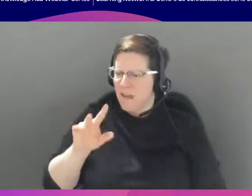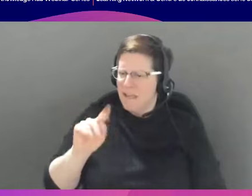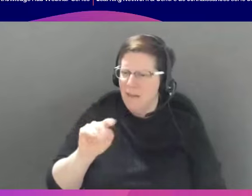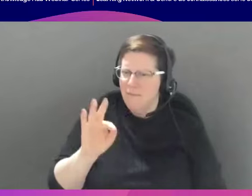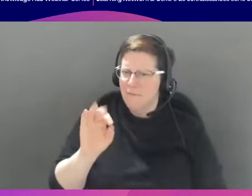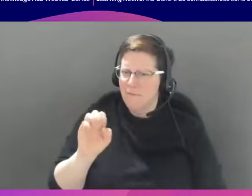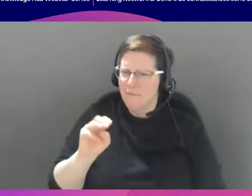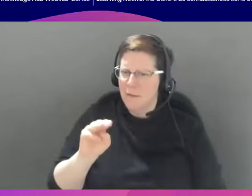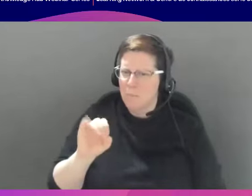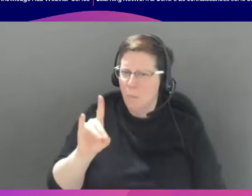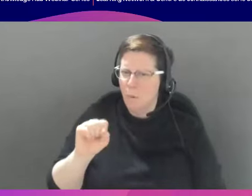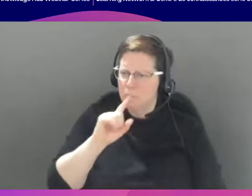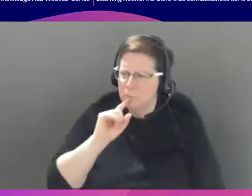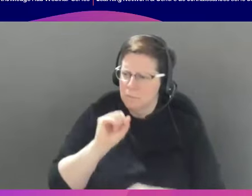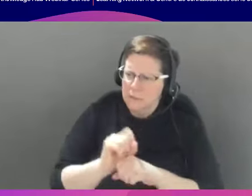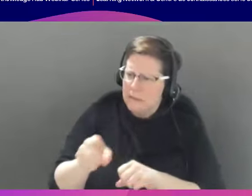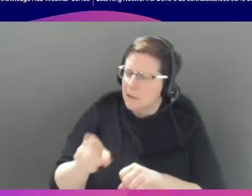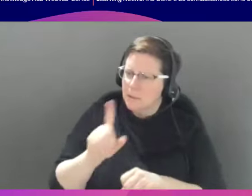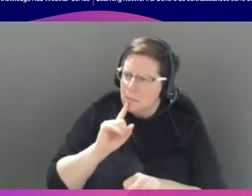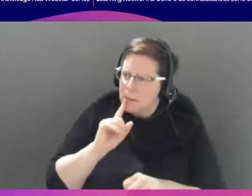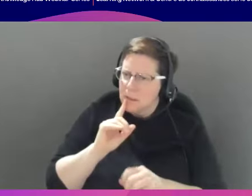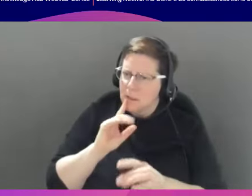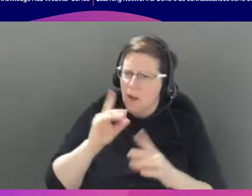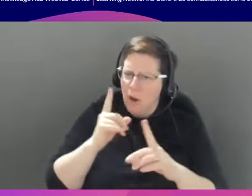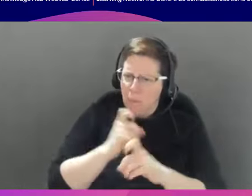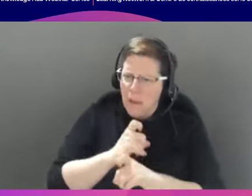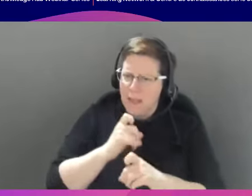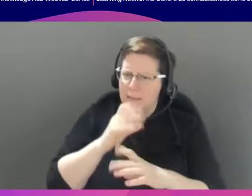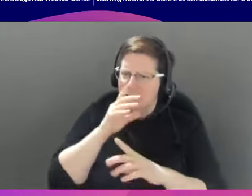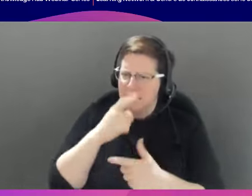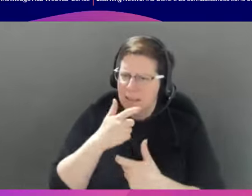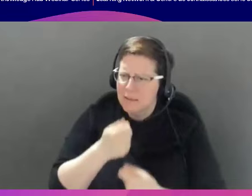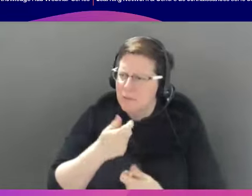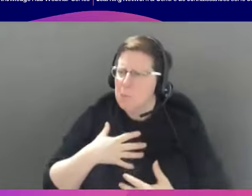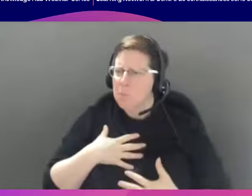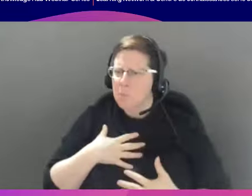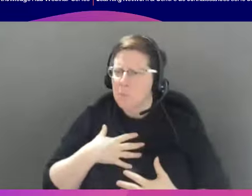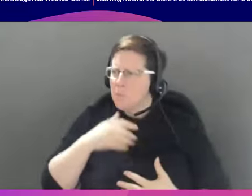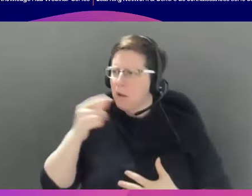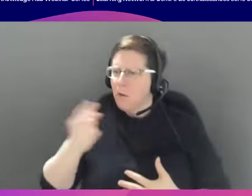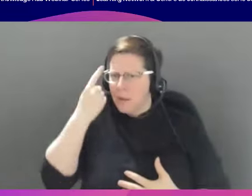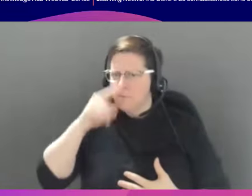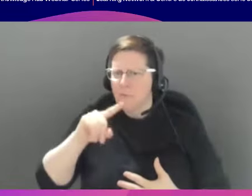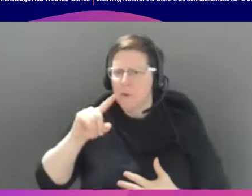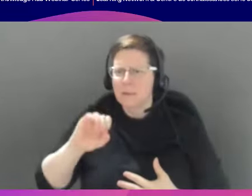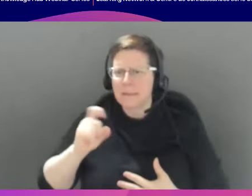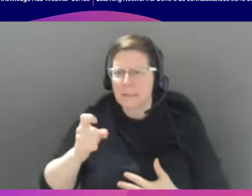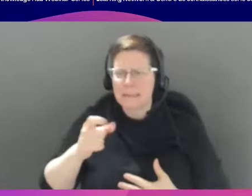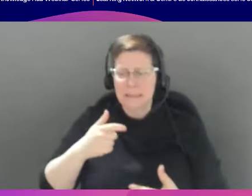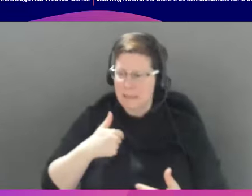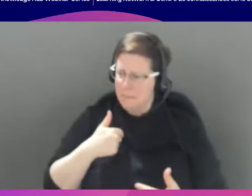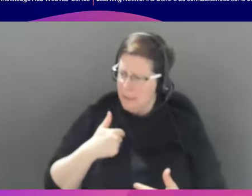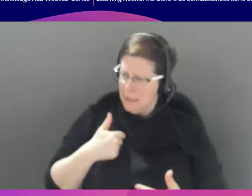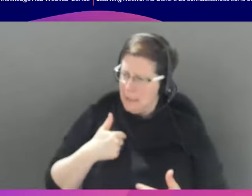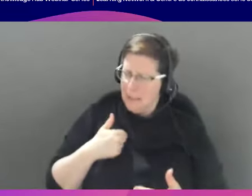much more complex and interesting than the prospect of having sex, smiley face. And no, you're not a cuck for befriending women.